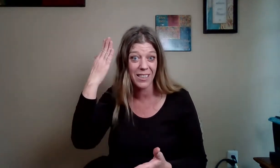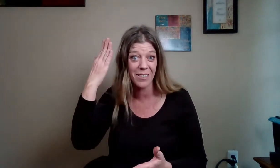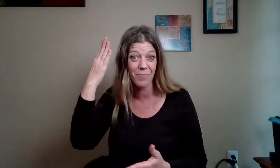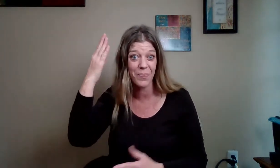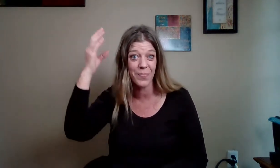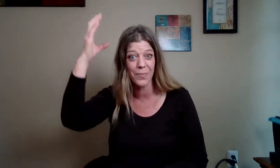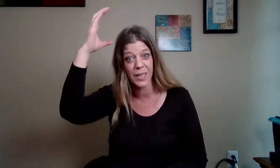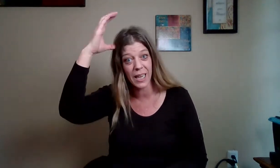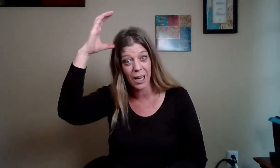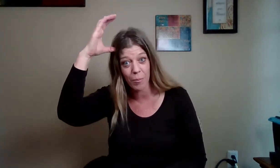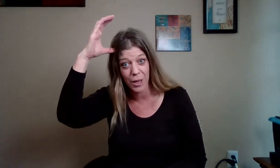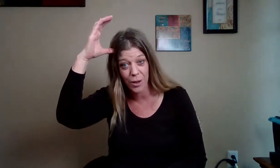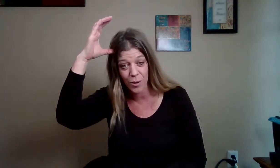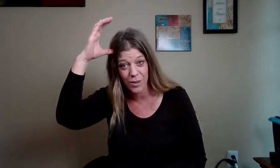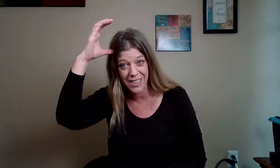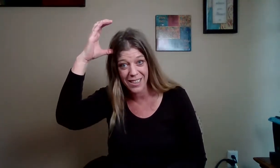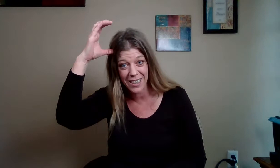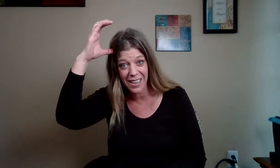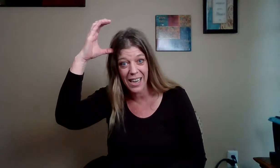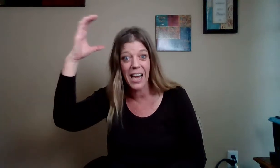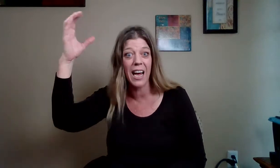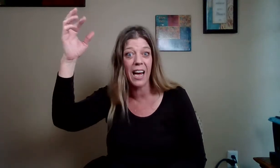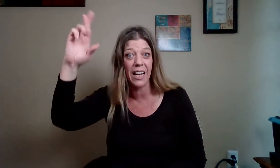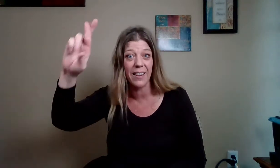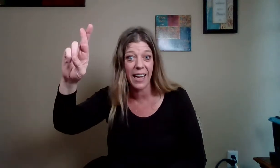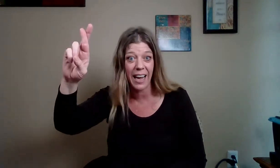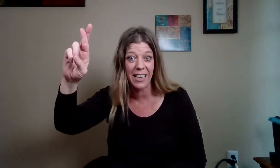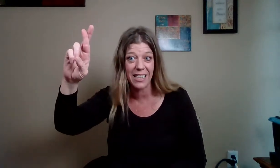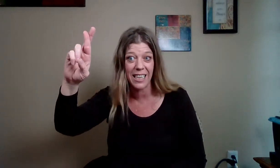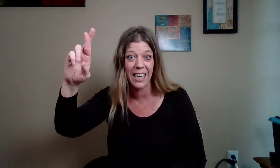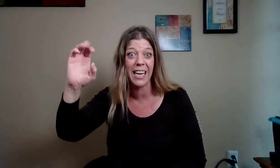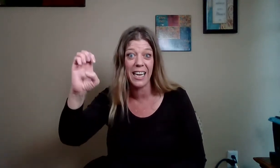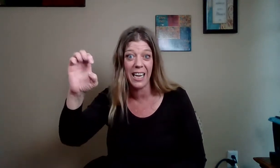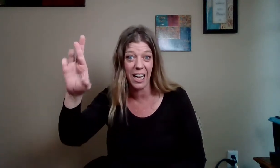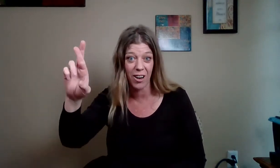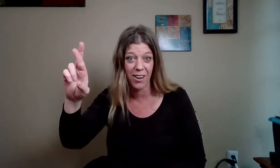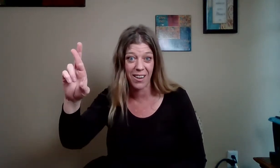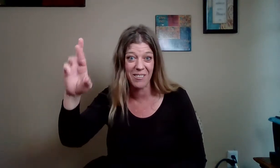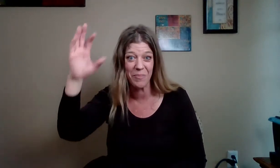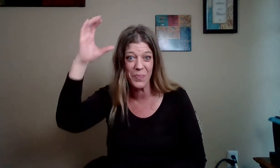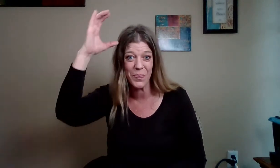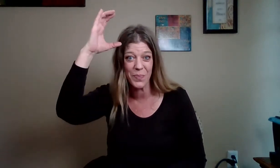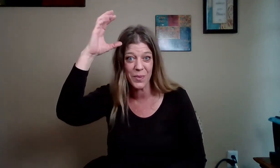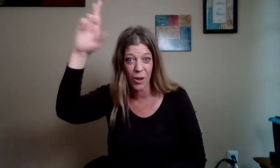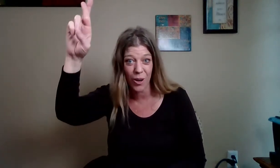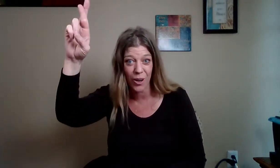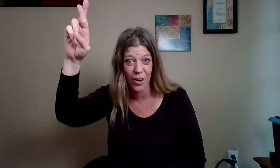learned compute and the ending ER.